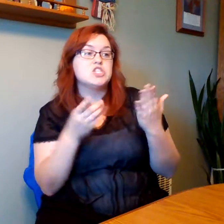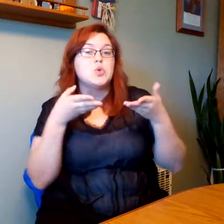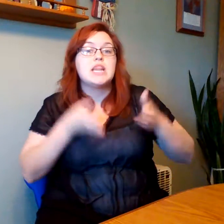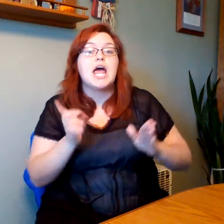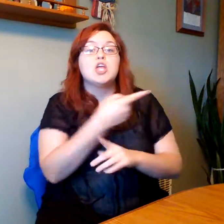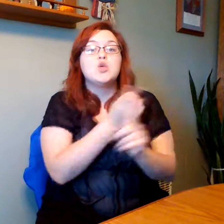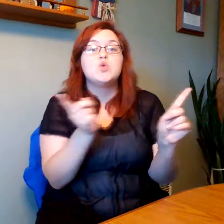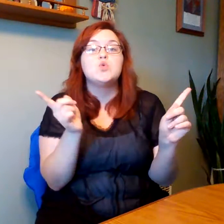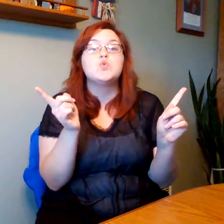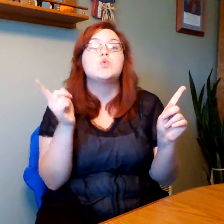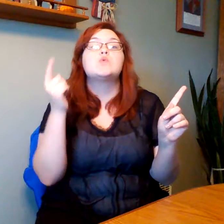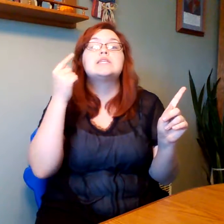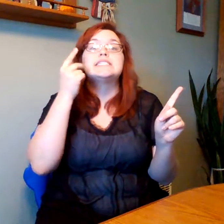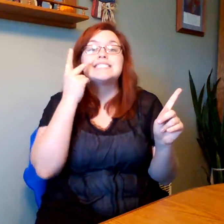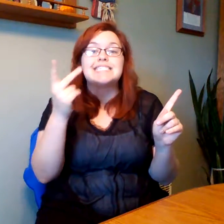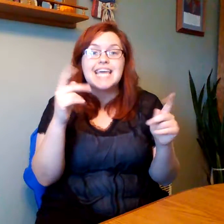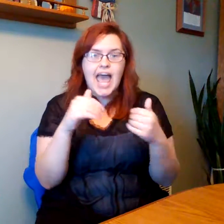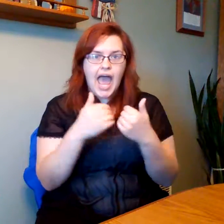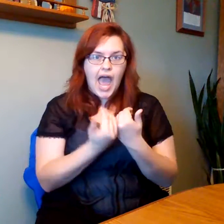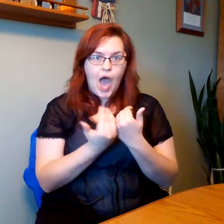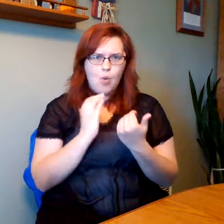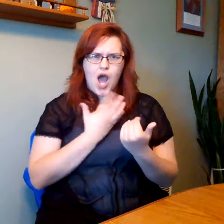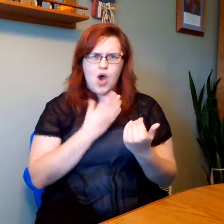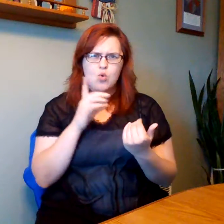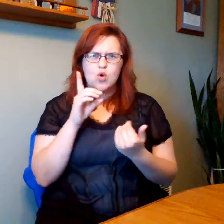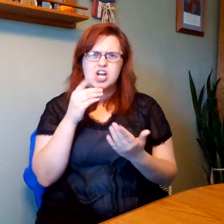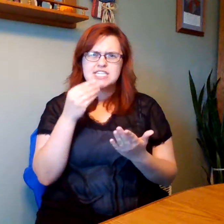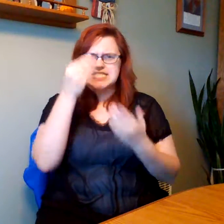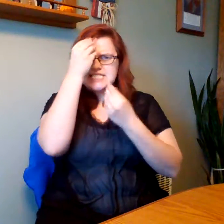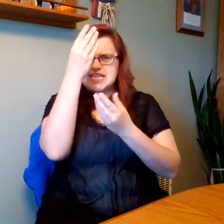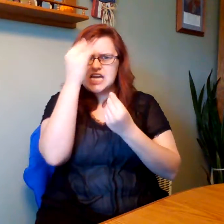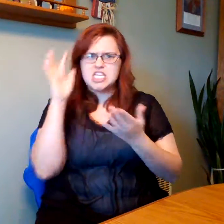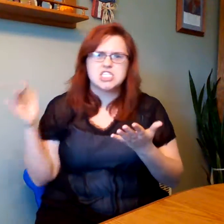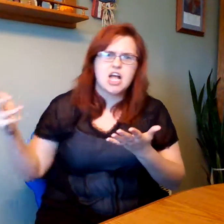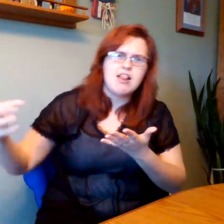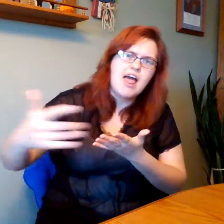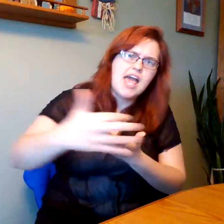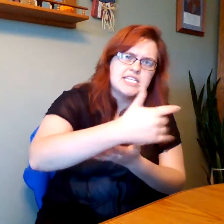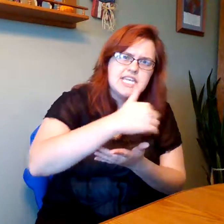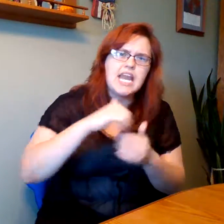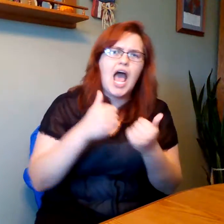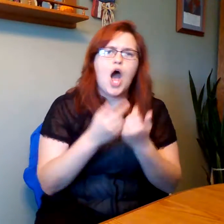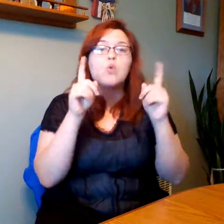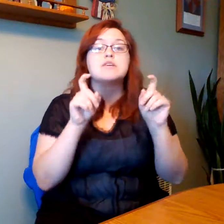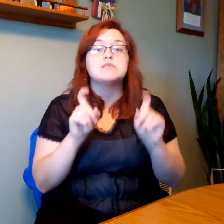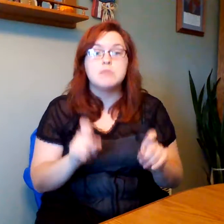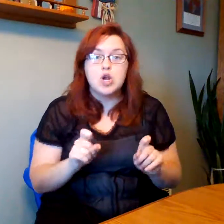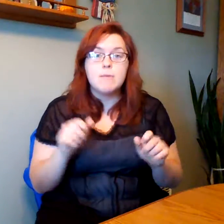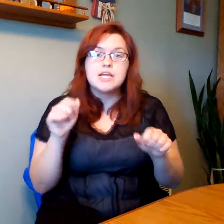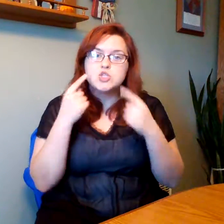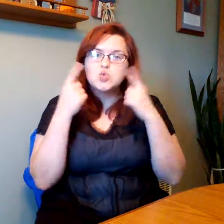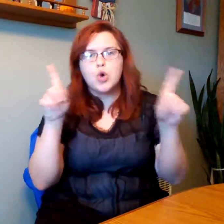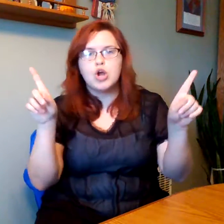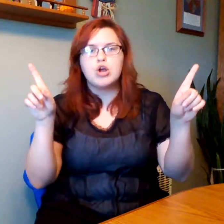is done, how data is collected, how experiments are conducted, and all of that at the same time by participating